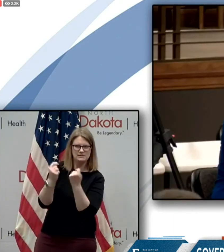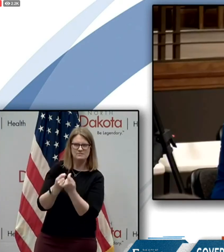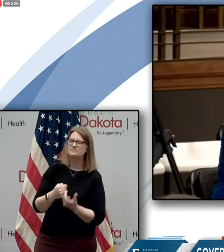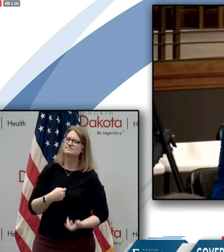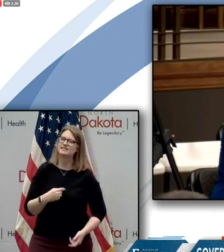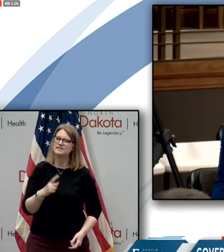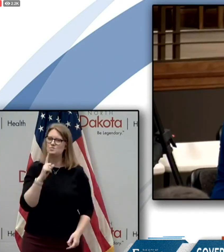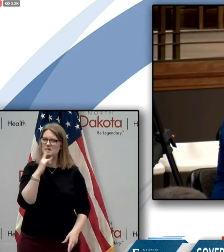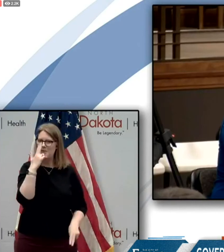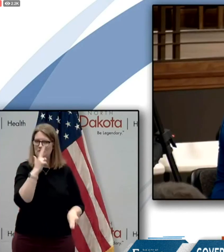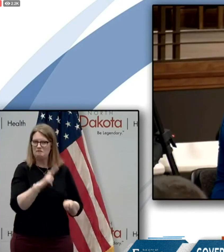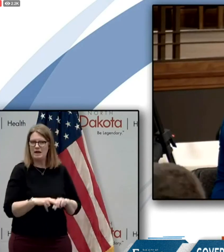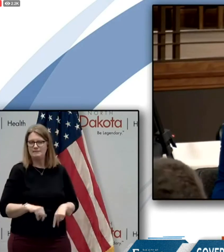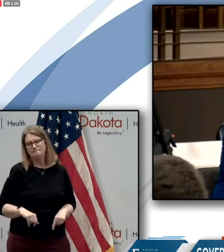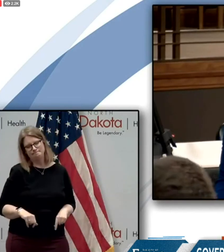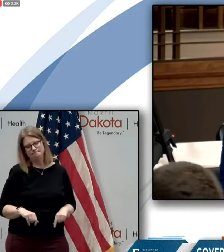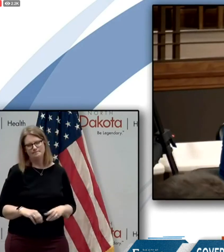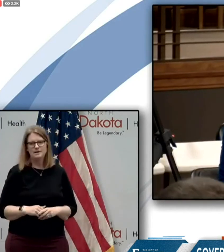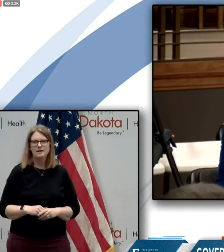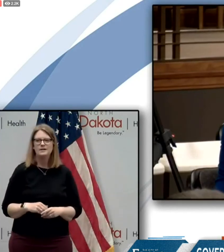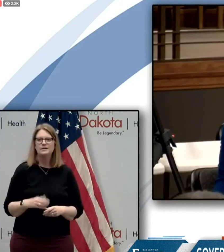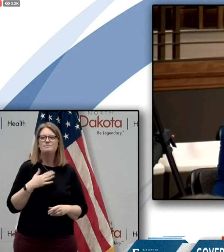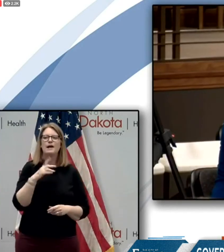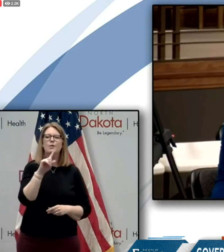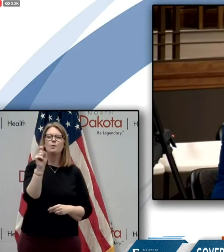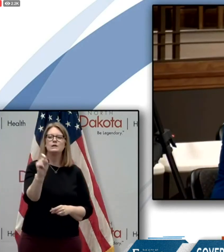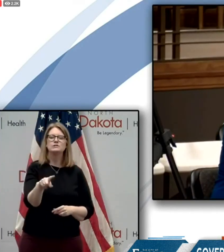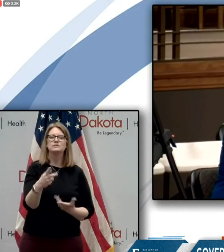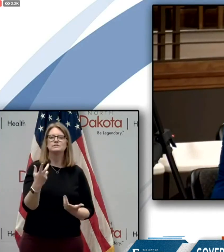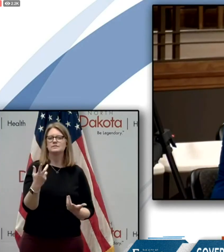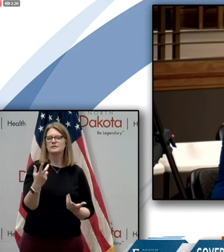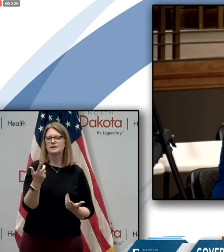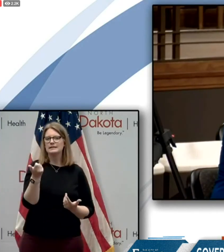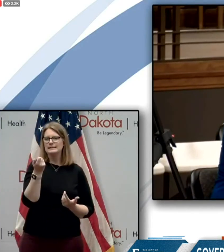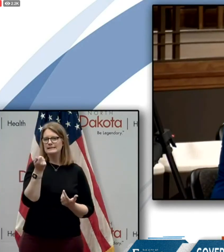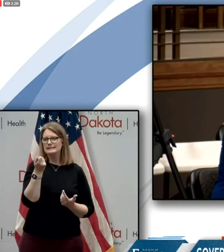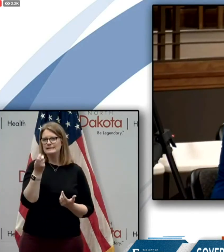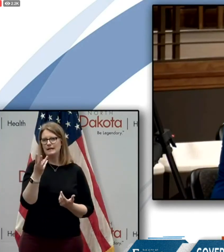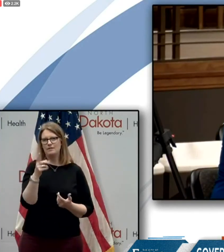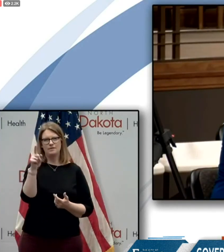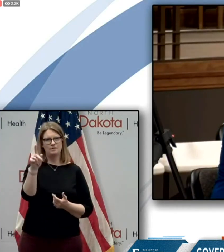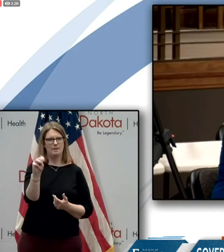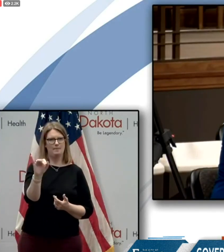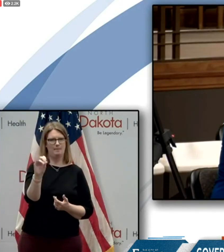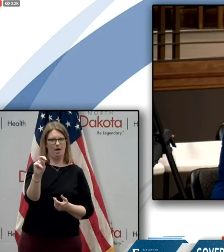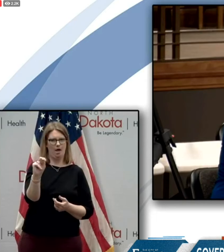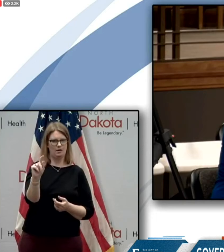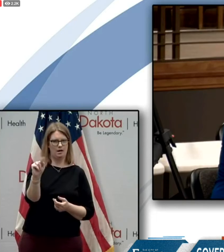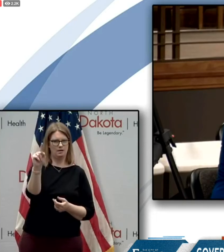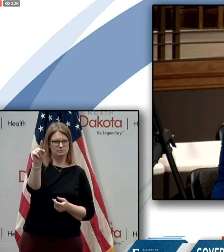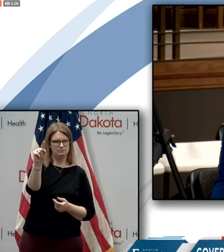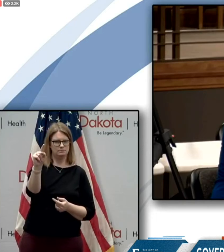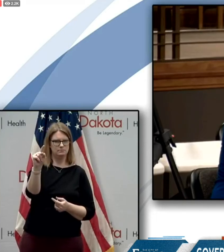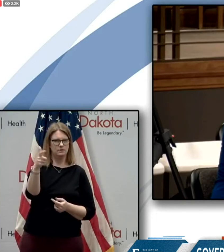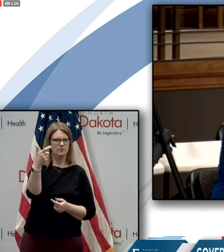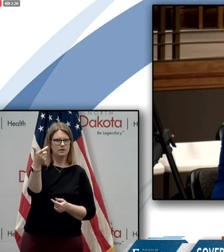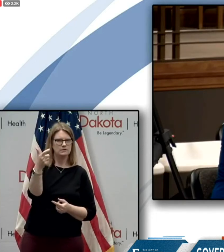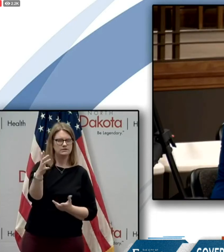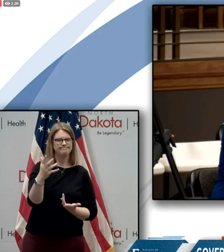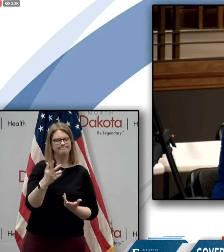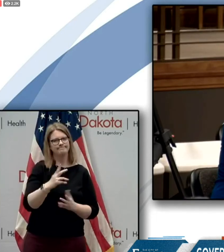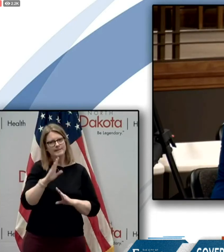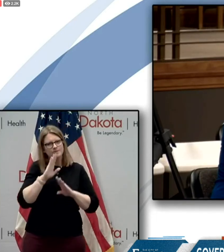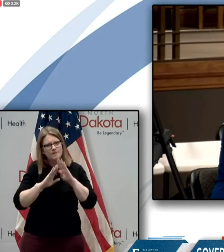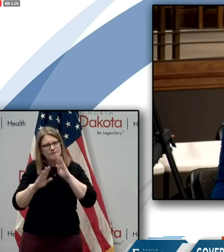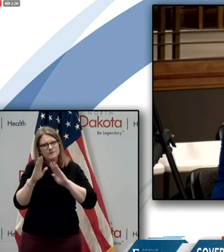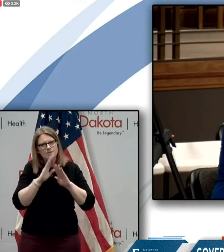the past week. But question is, we've heard from several of our Minot visitors that they're frustrated that the